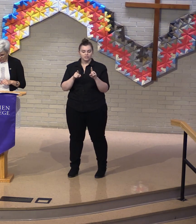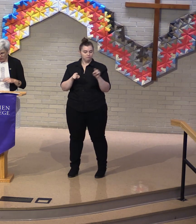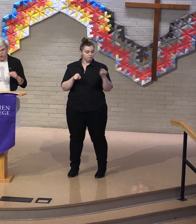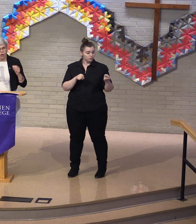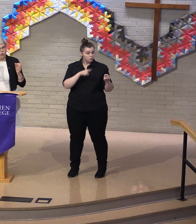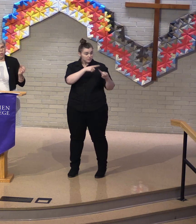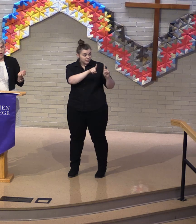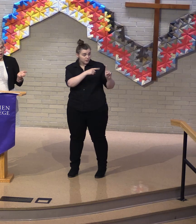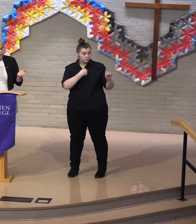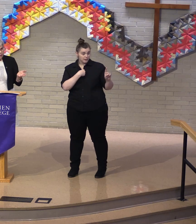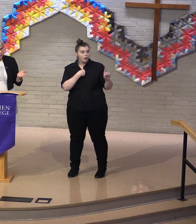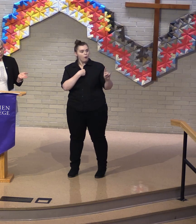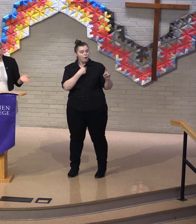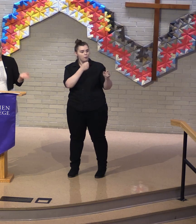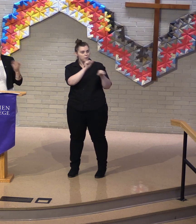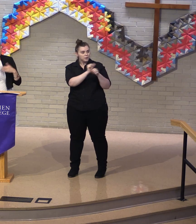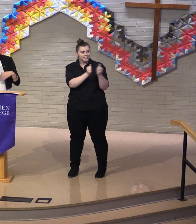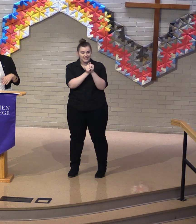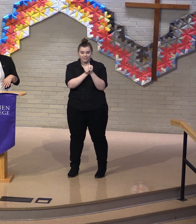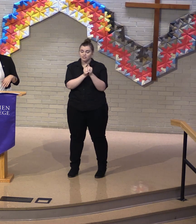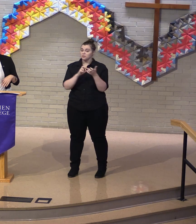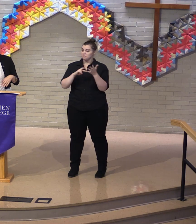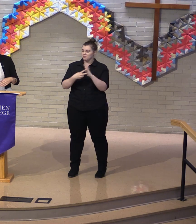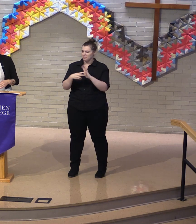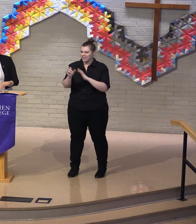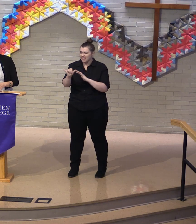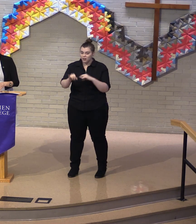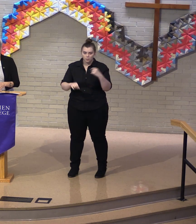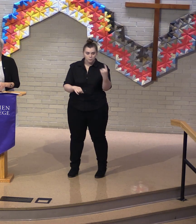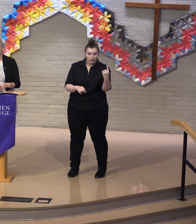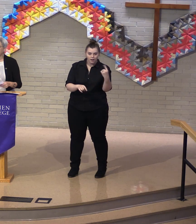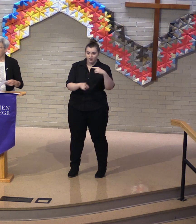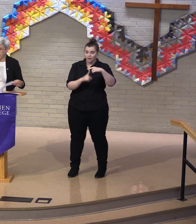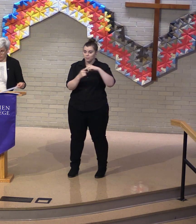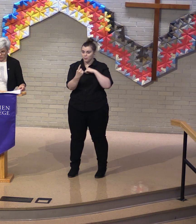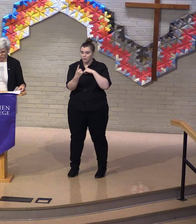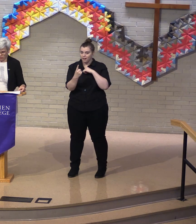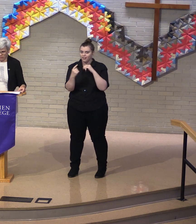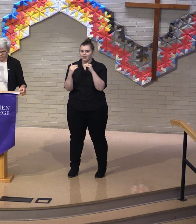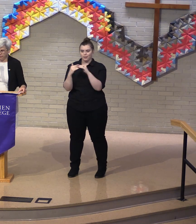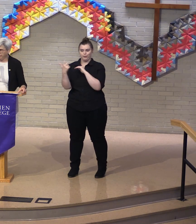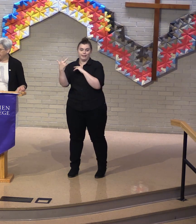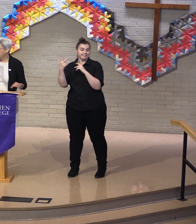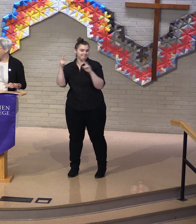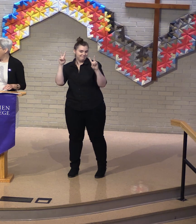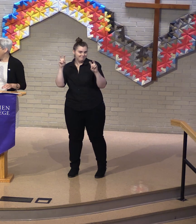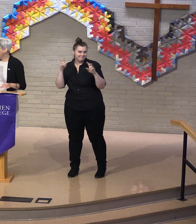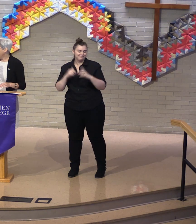together. 1 plus a different 1 becomes greater than 2.